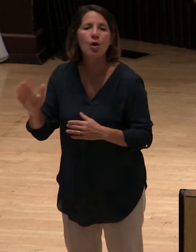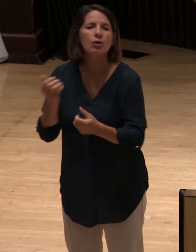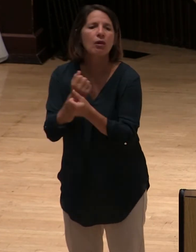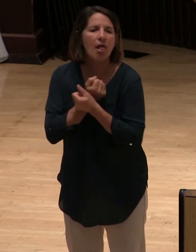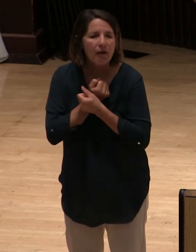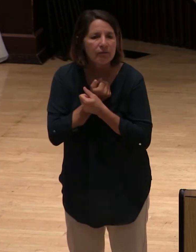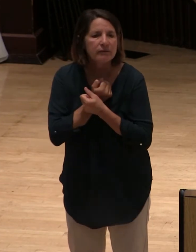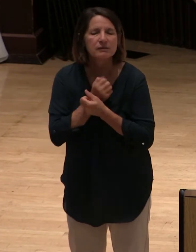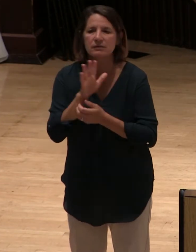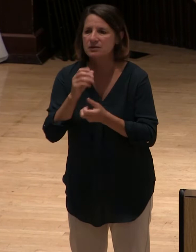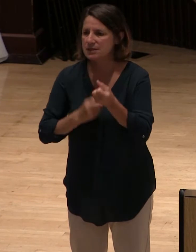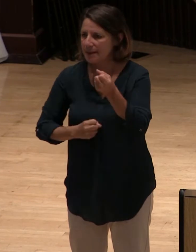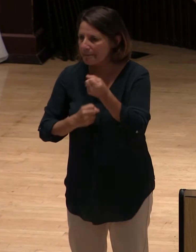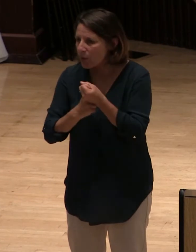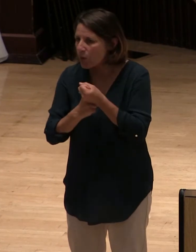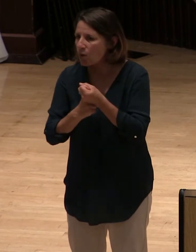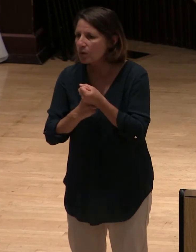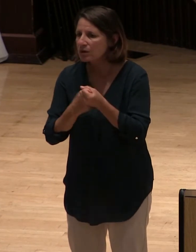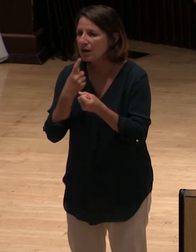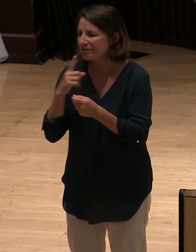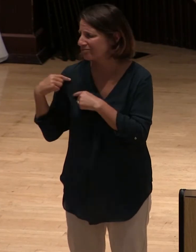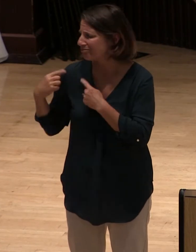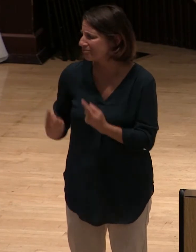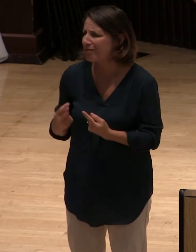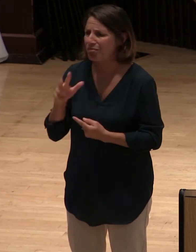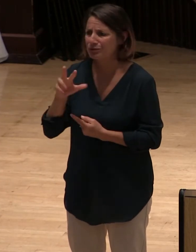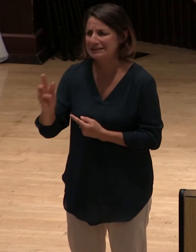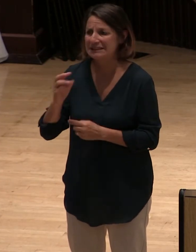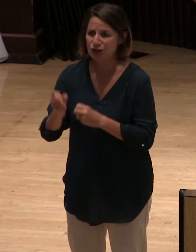your support for the last 36 years.